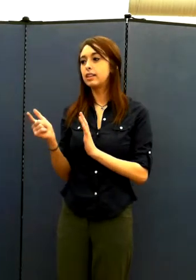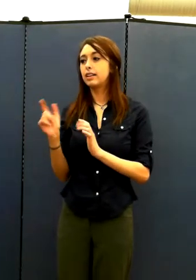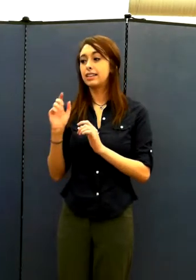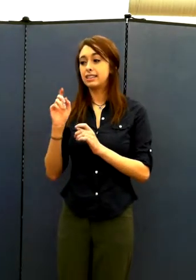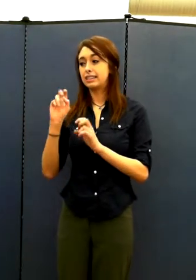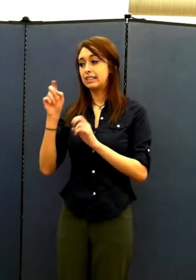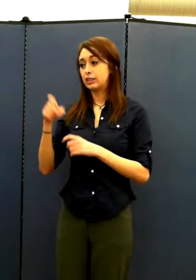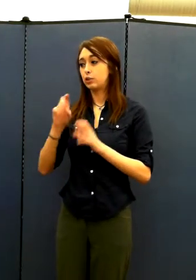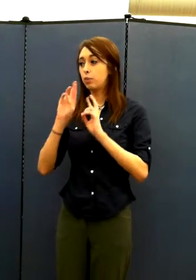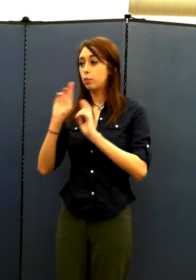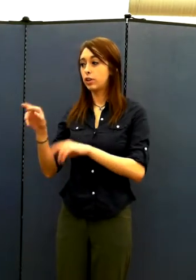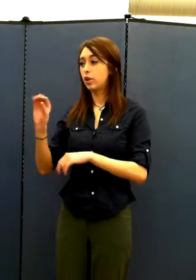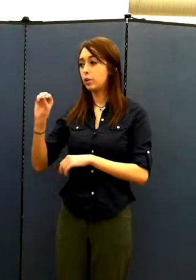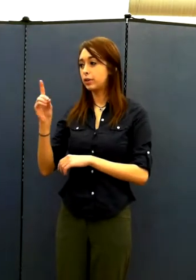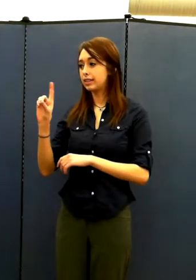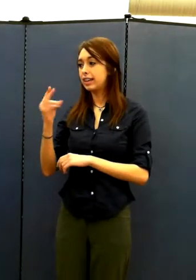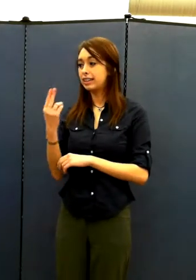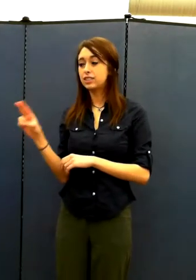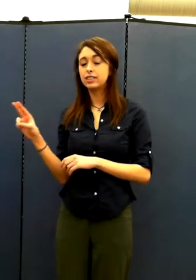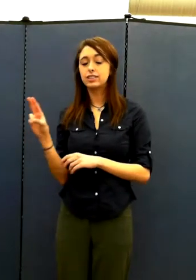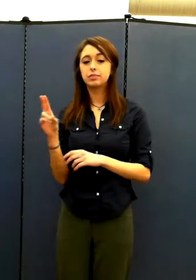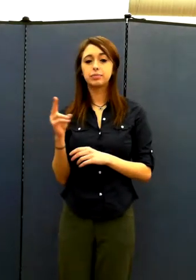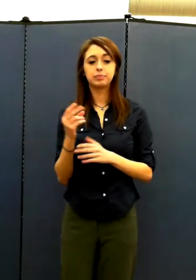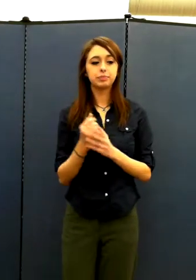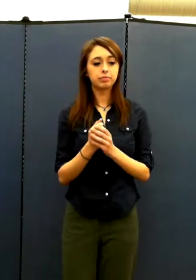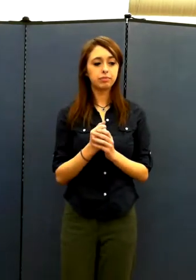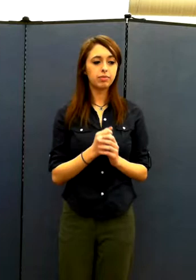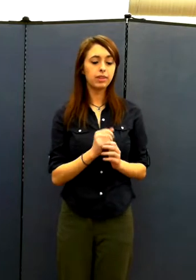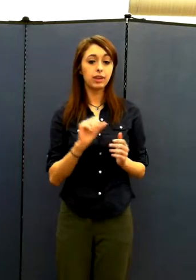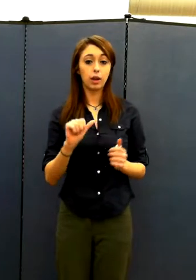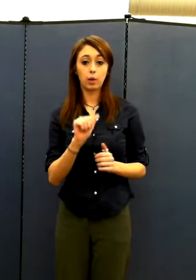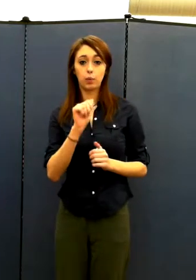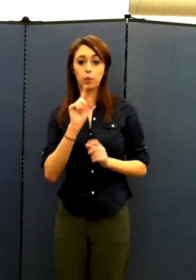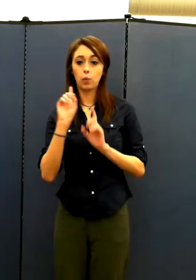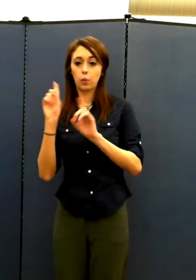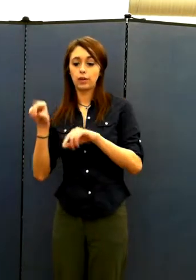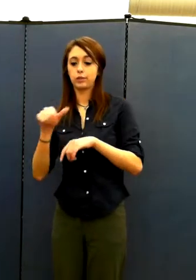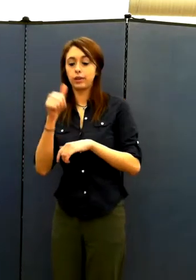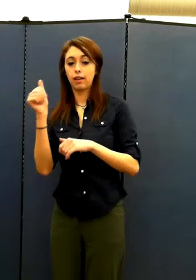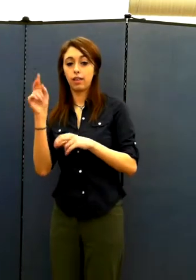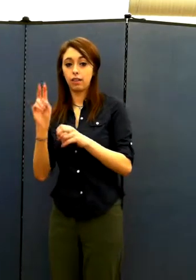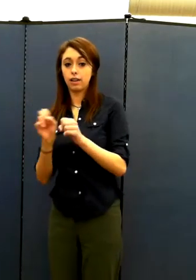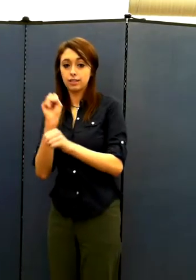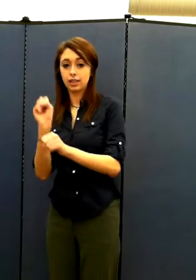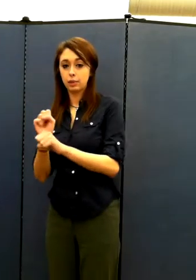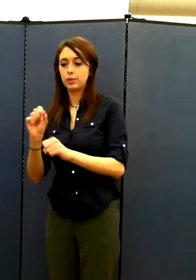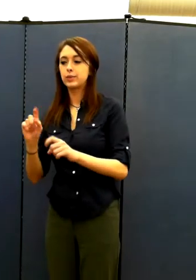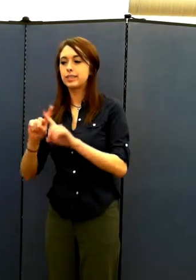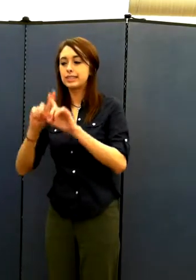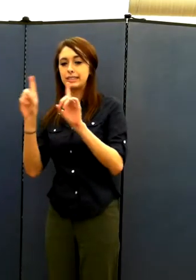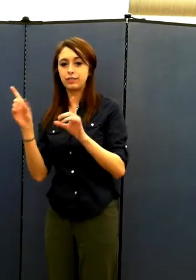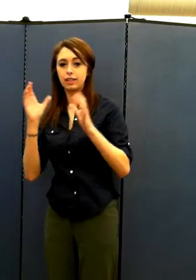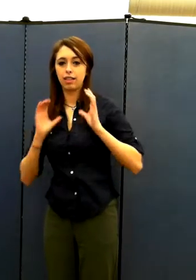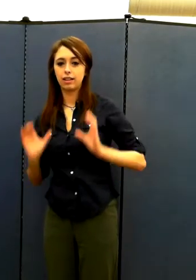stuff. So then I went to another assignment, and it was a different client, and she was telling me the same thing,